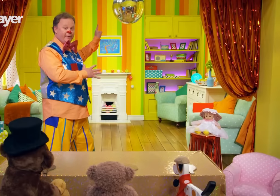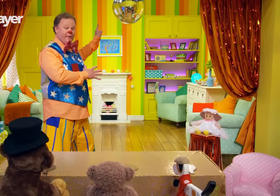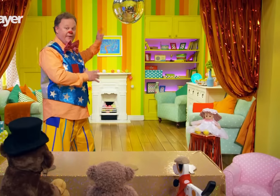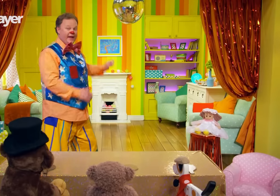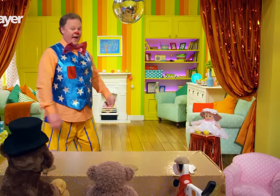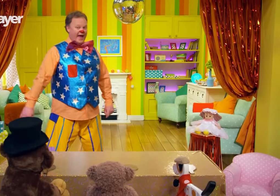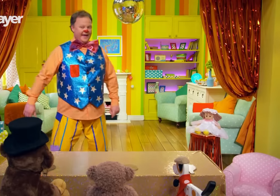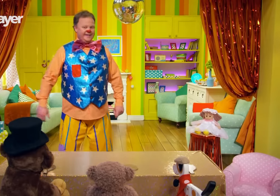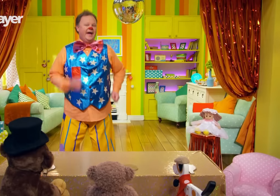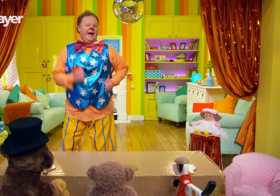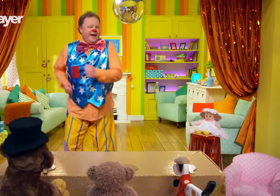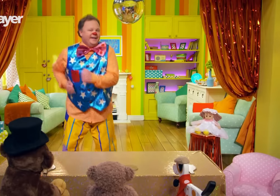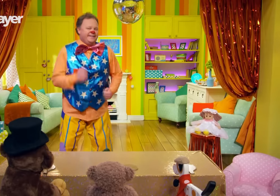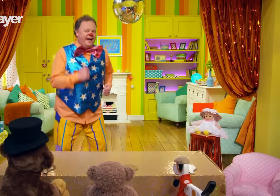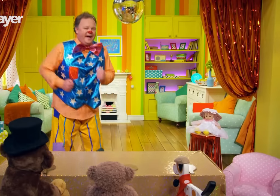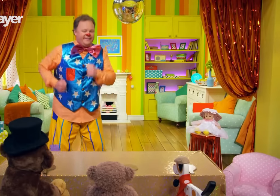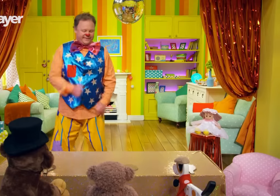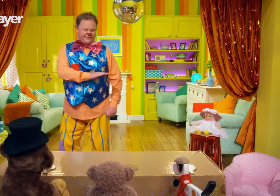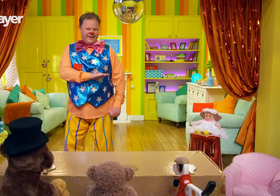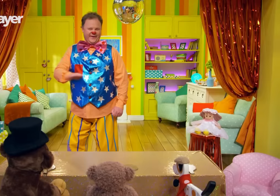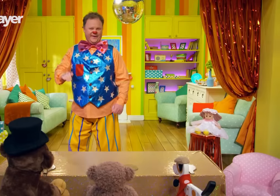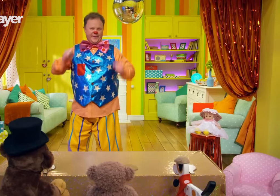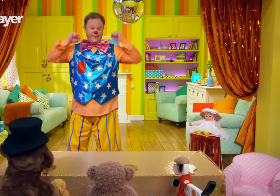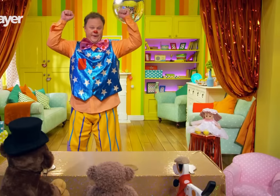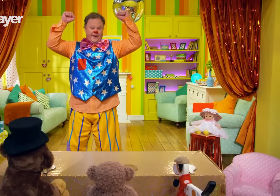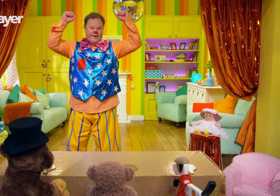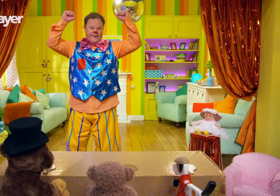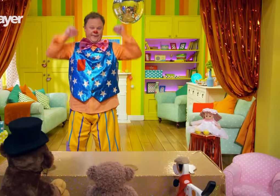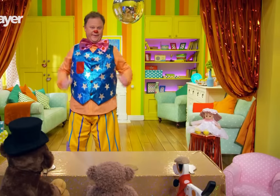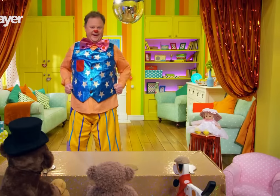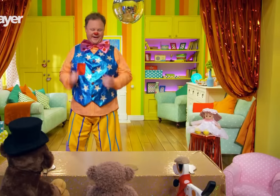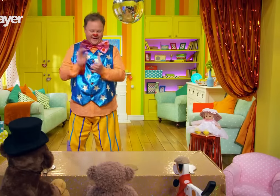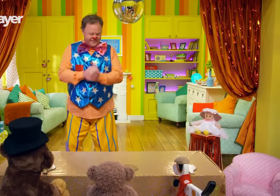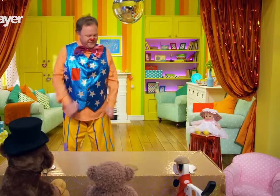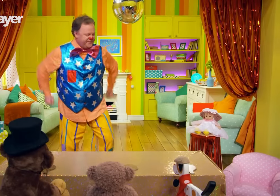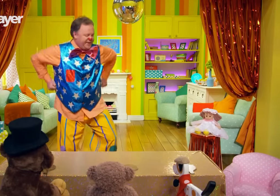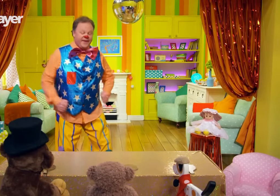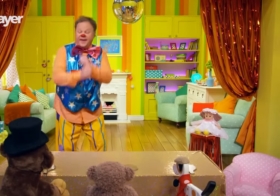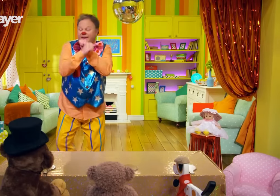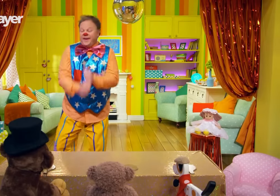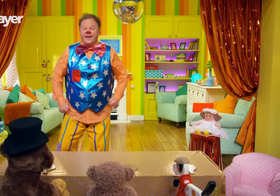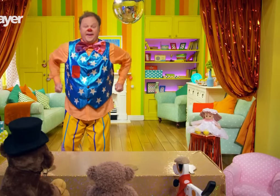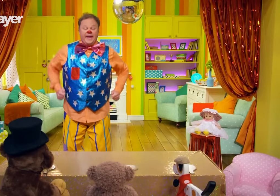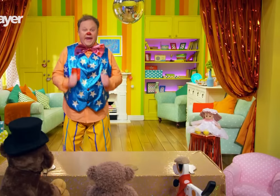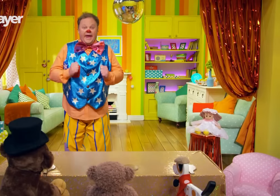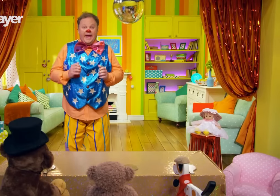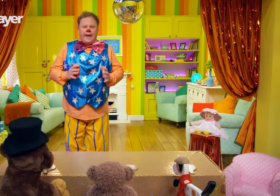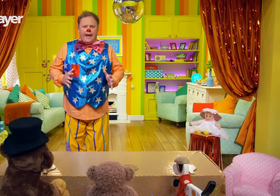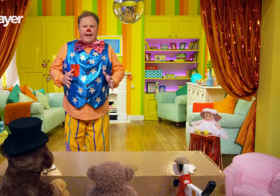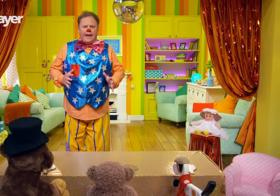ball and a dance floor. Woohoo! Wow! And have you got your dance shoes ready